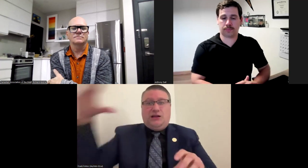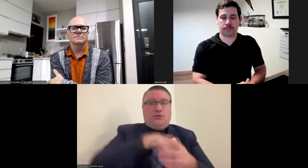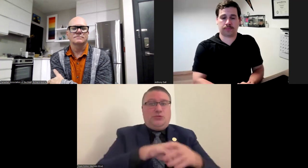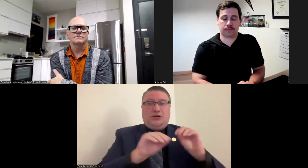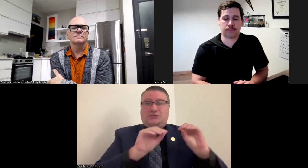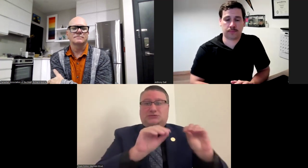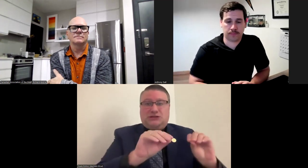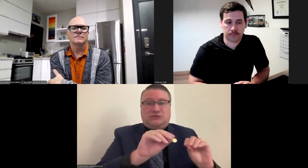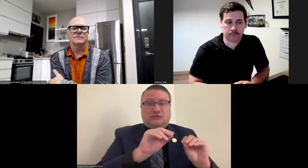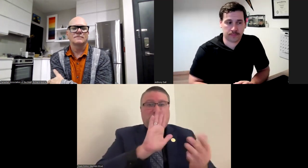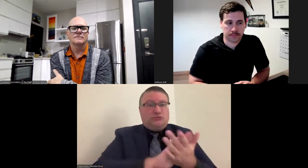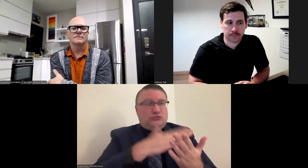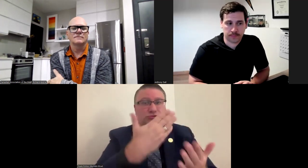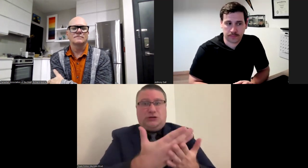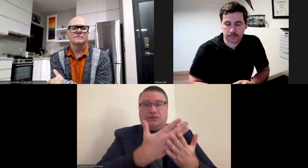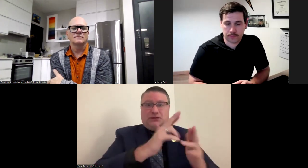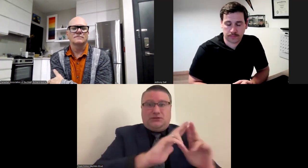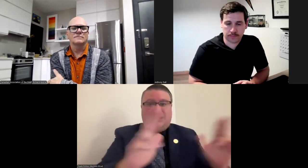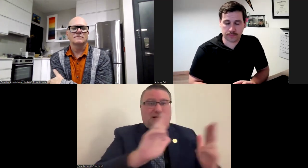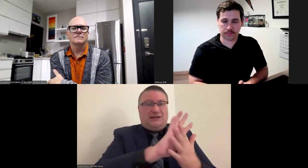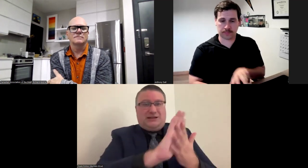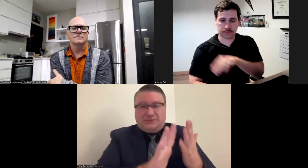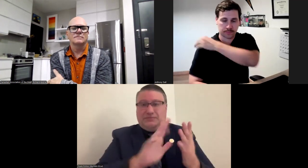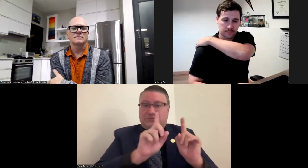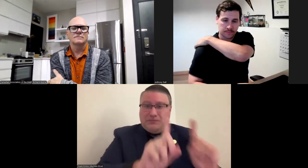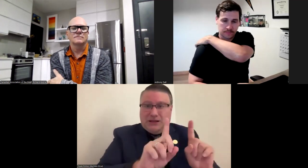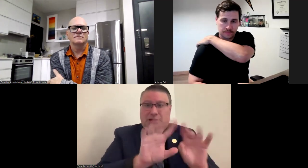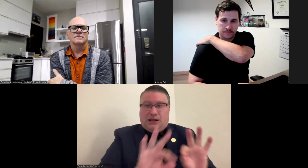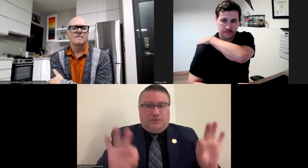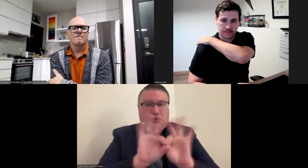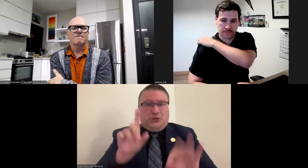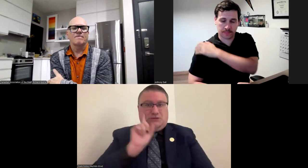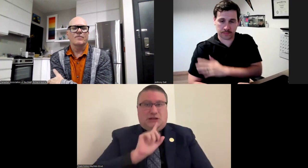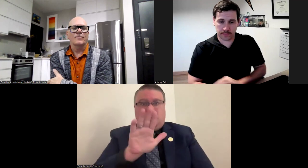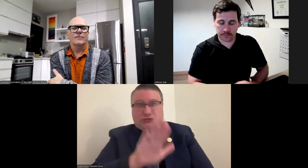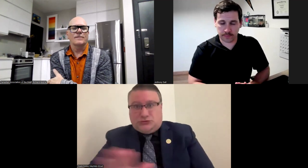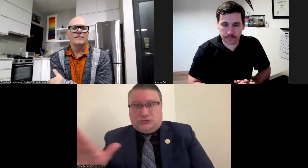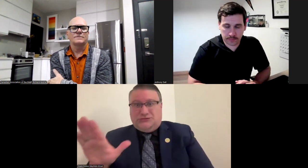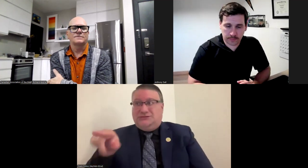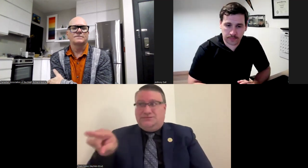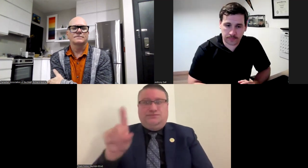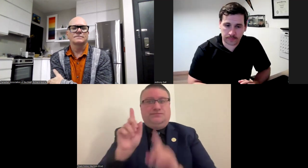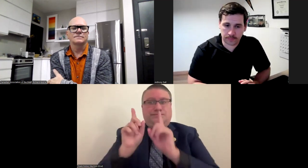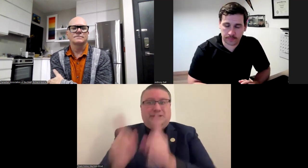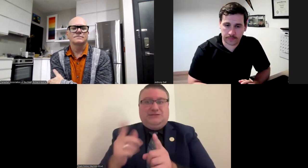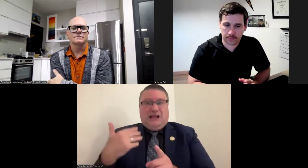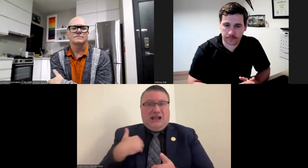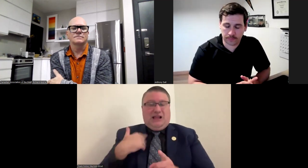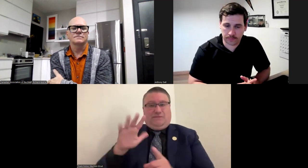And there are fairly general resources that can be applied to different settings, different educational settings, so that deaf children